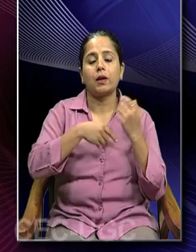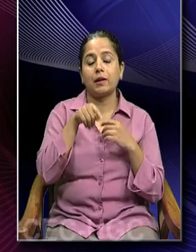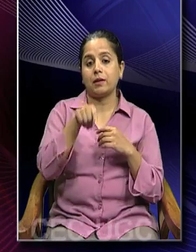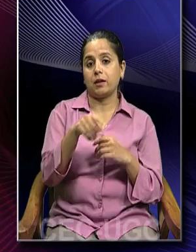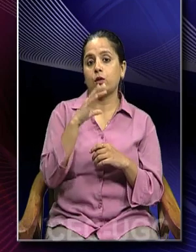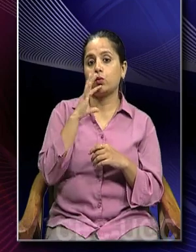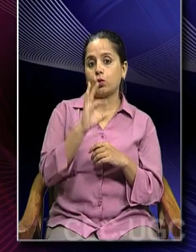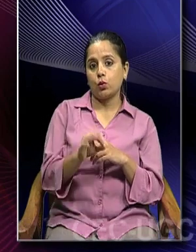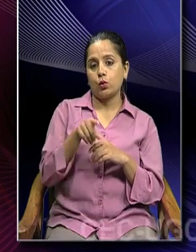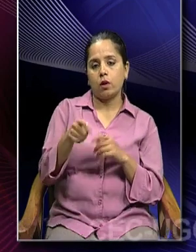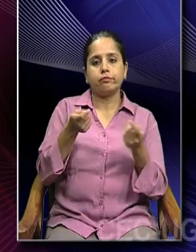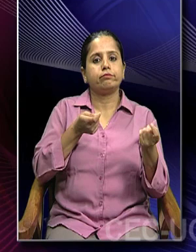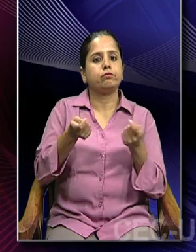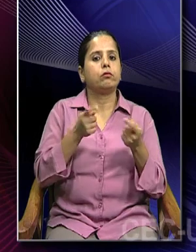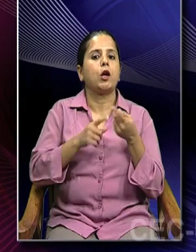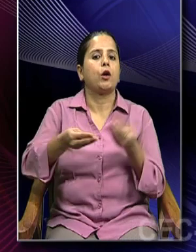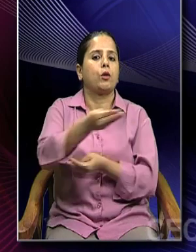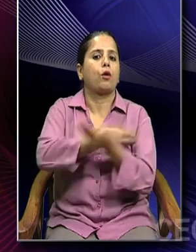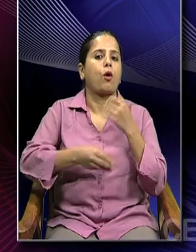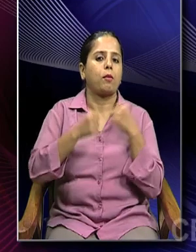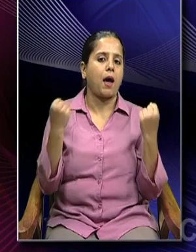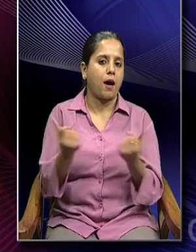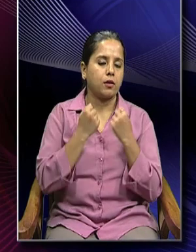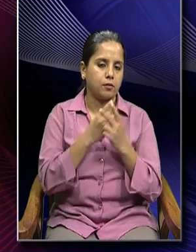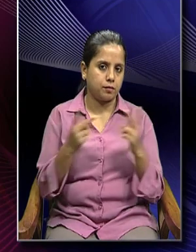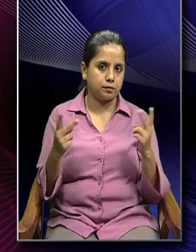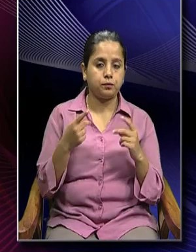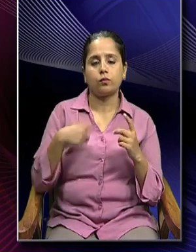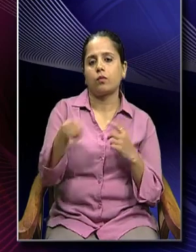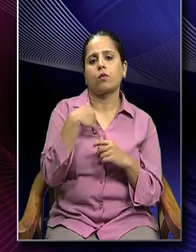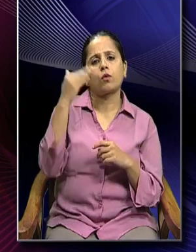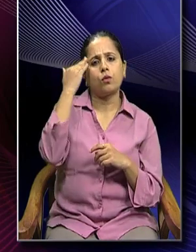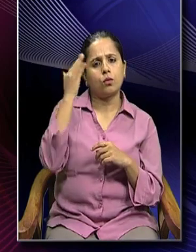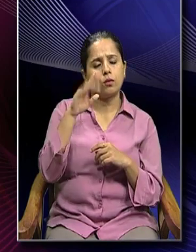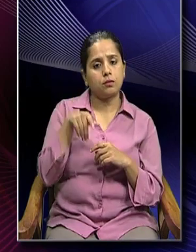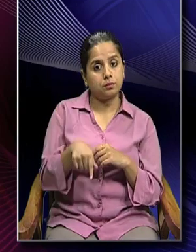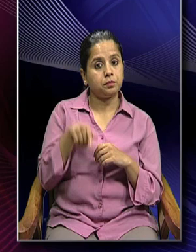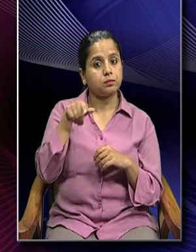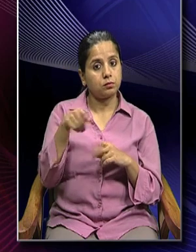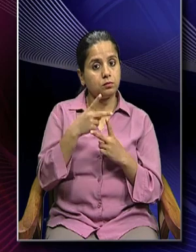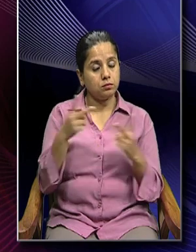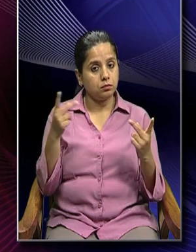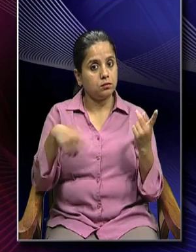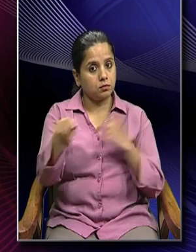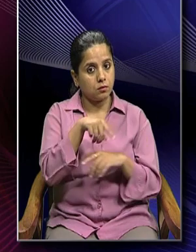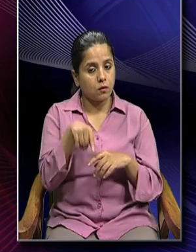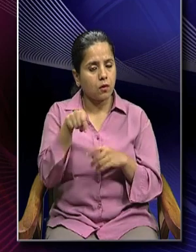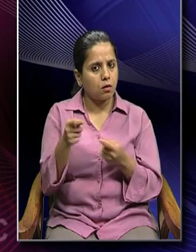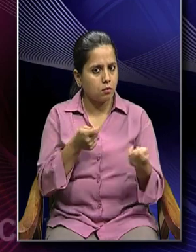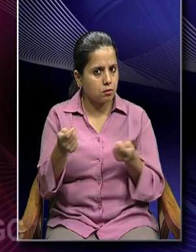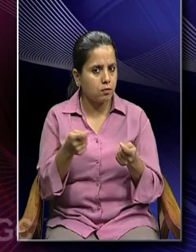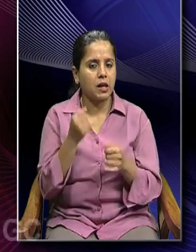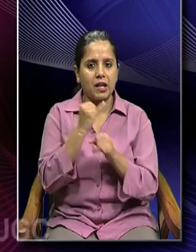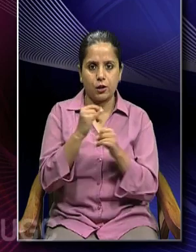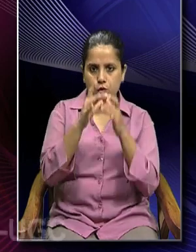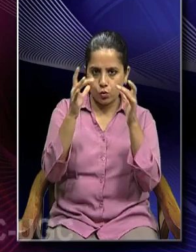the dominant form of economic activity. And we all know that during the traditionality era, the dominant form of institutional